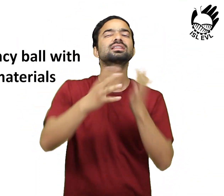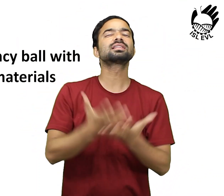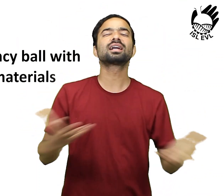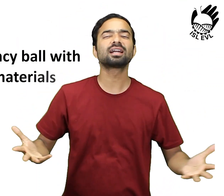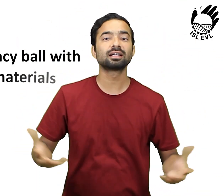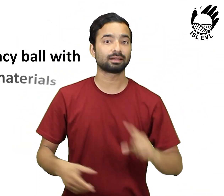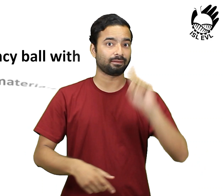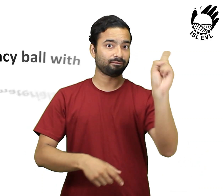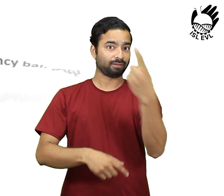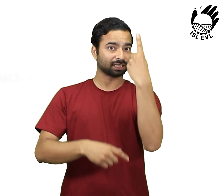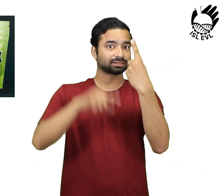ball with this material.